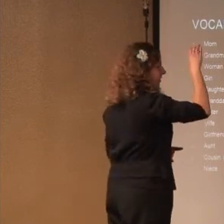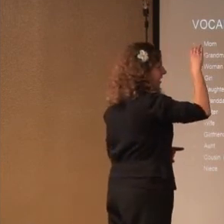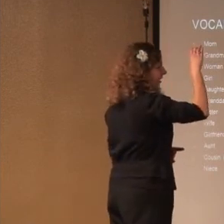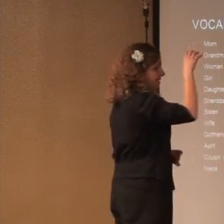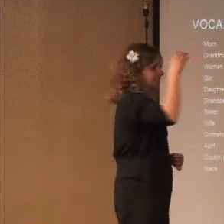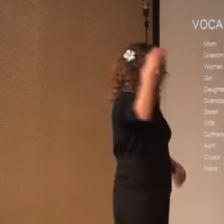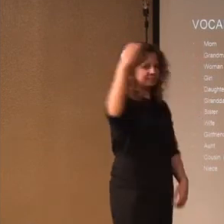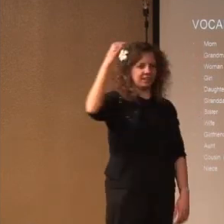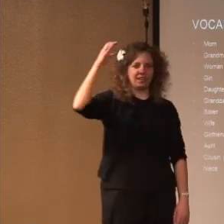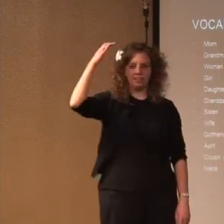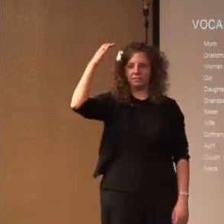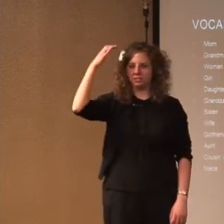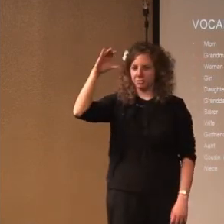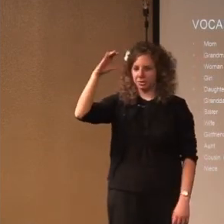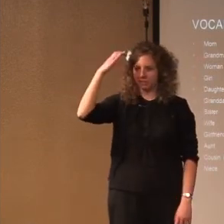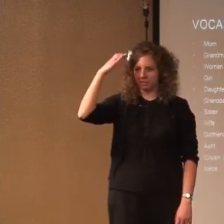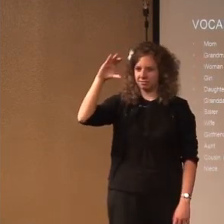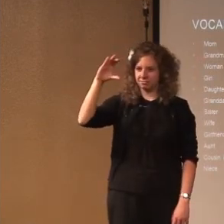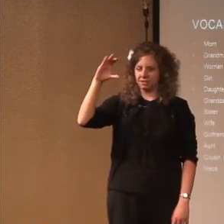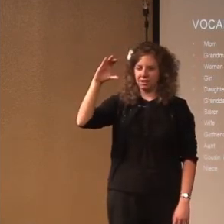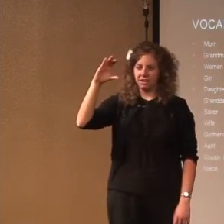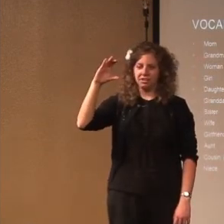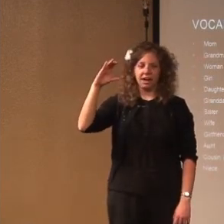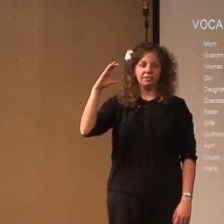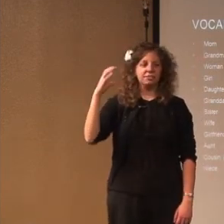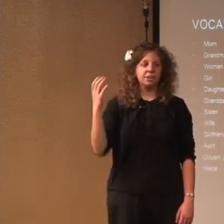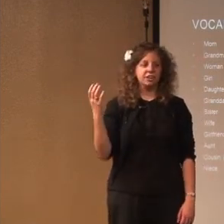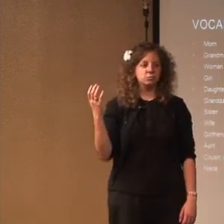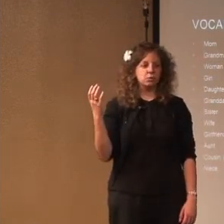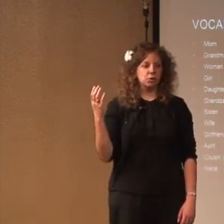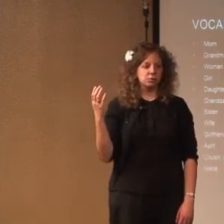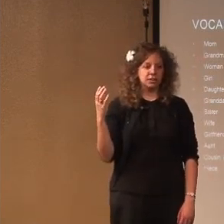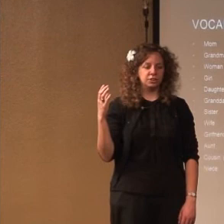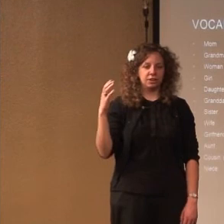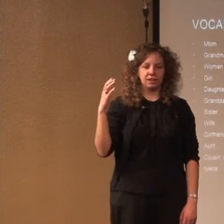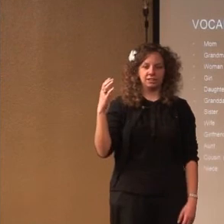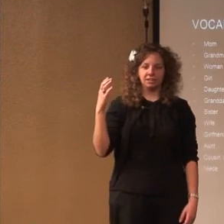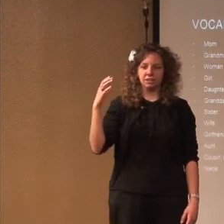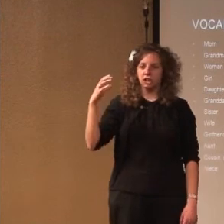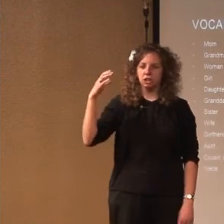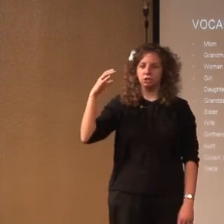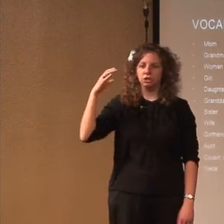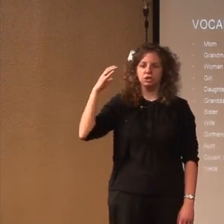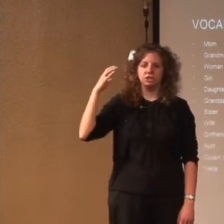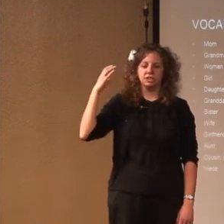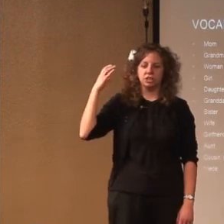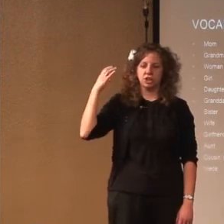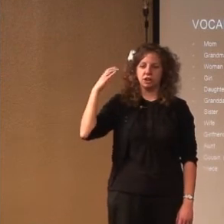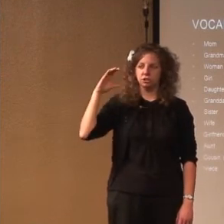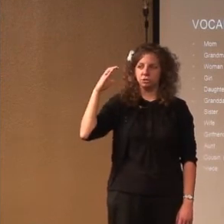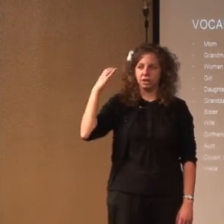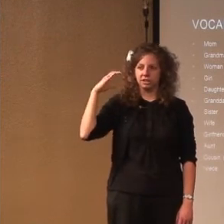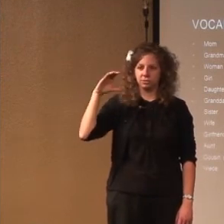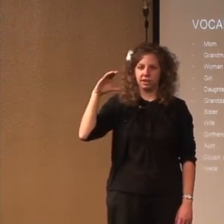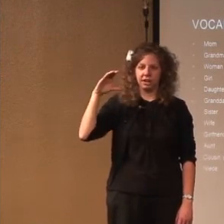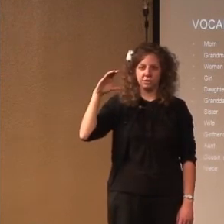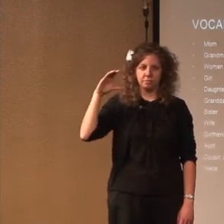That cousin. Okay, so cousin. Now, there is one more way to do cousin. You could just, in general, do cousin right here in the